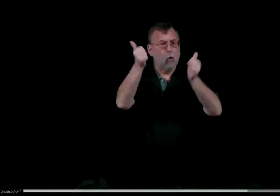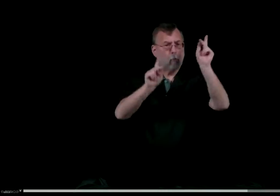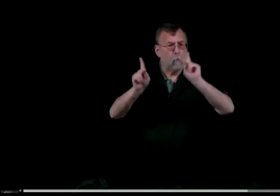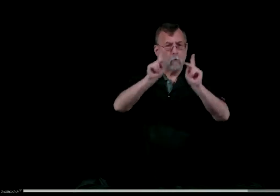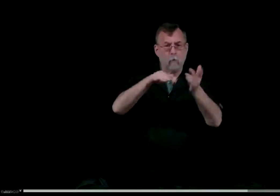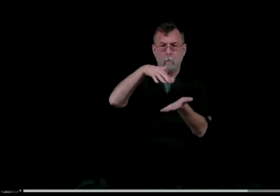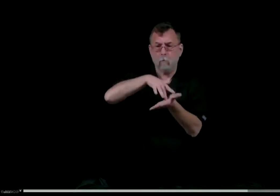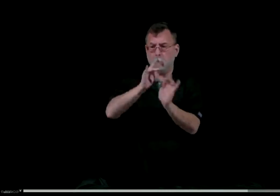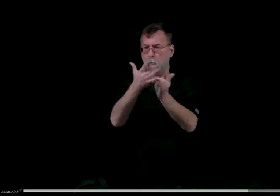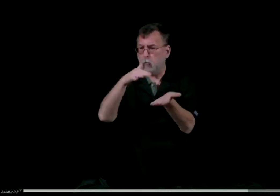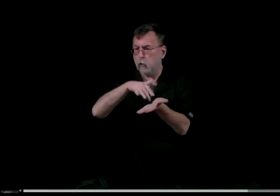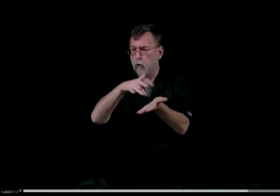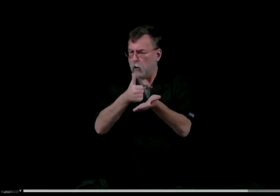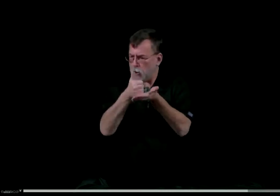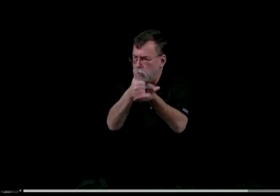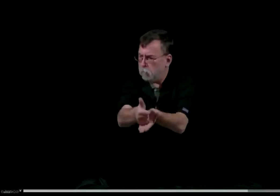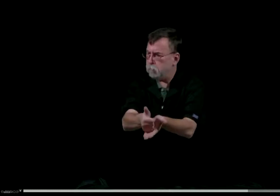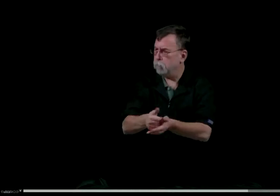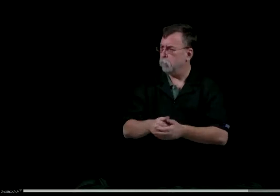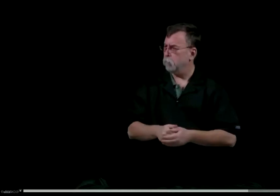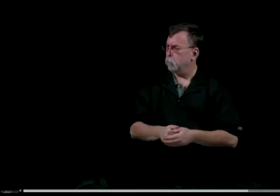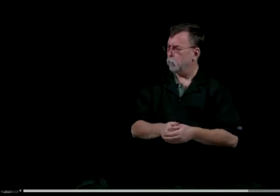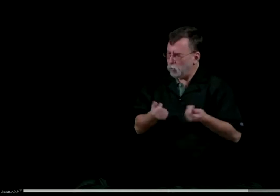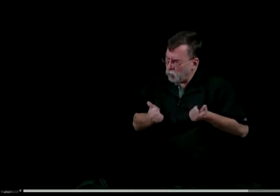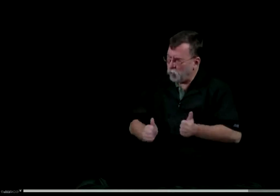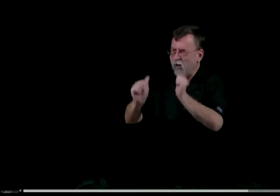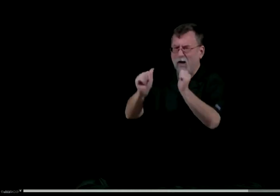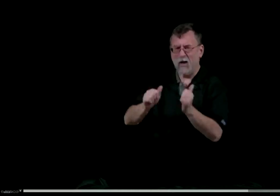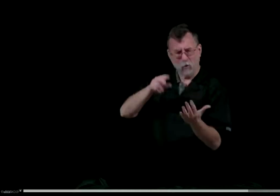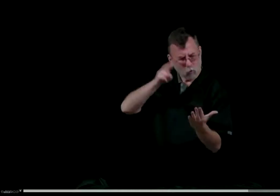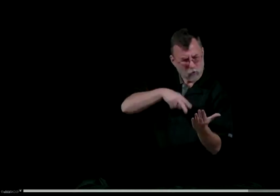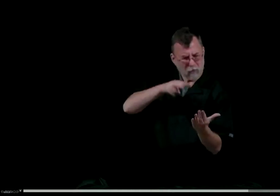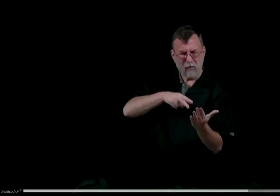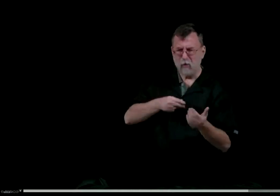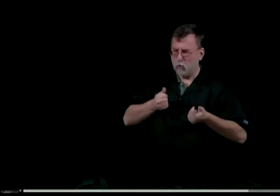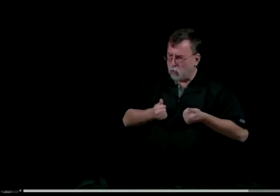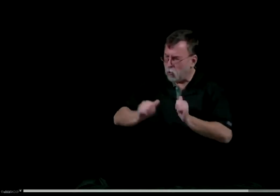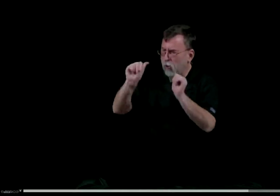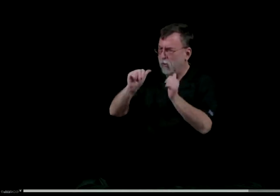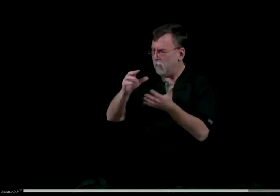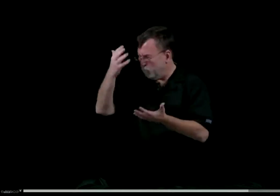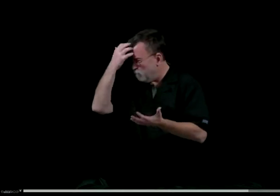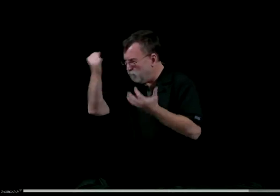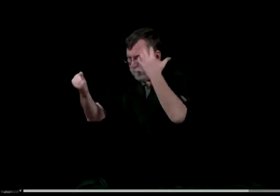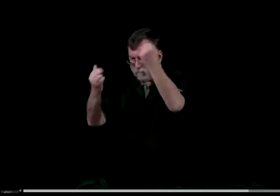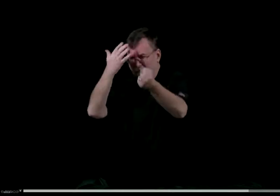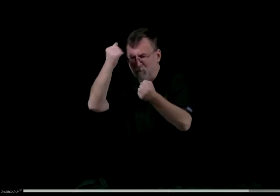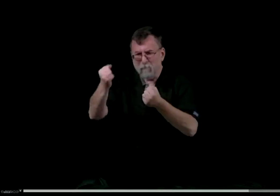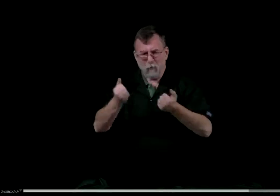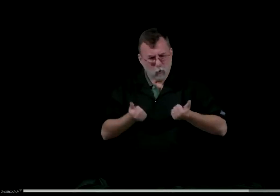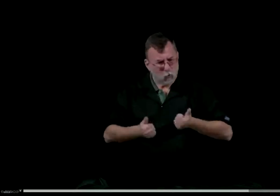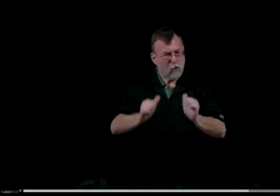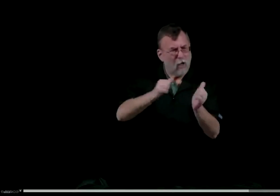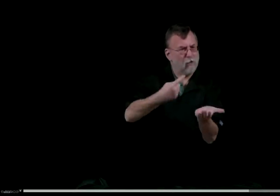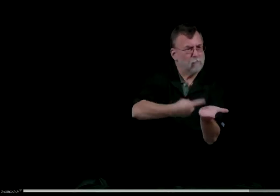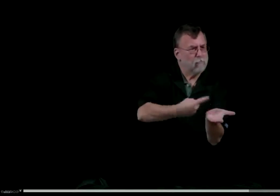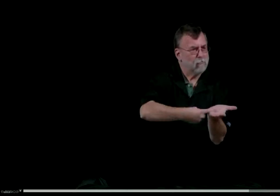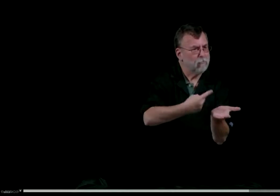coaching, helping you, helping other people, helping you study and learn and read and try and memorize